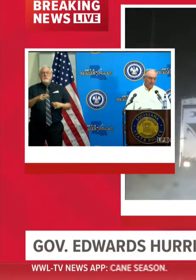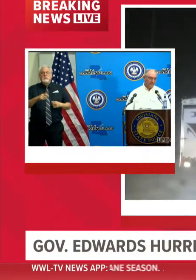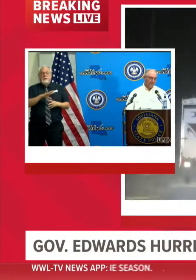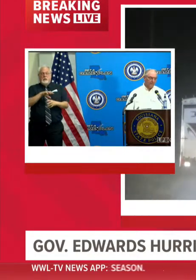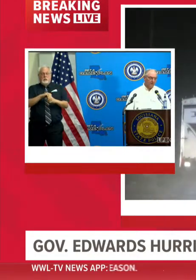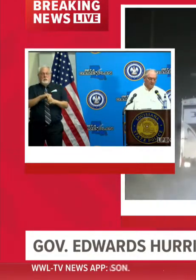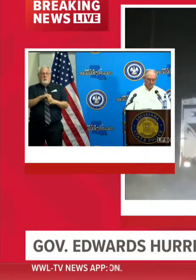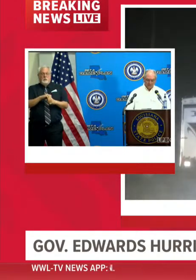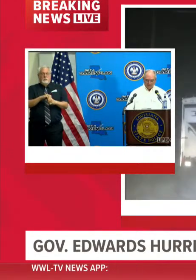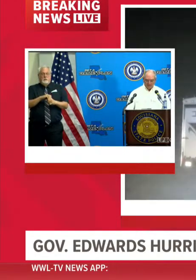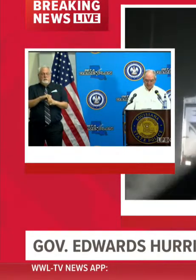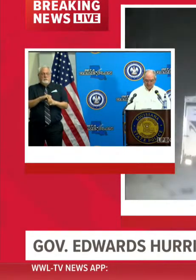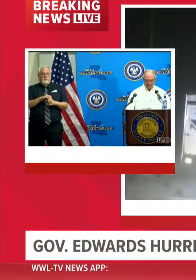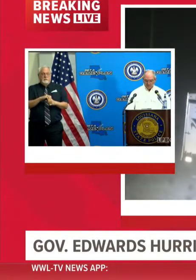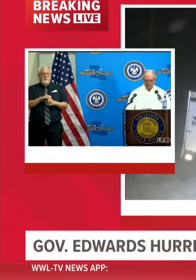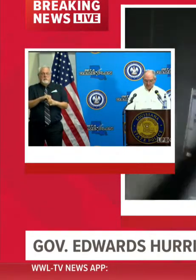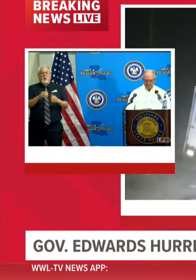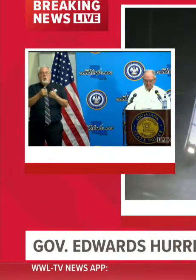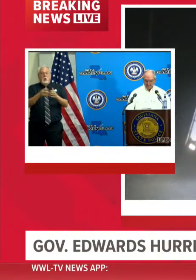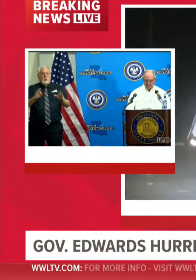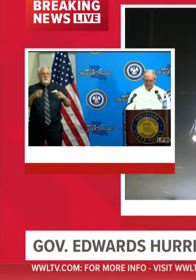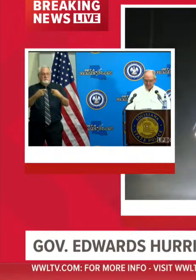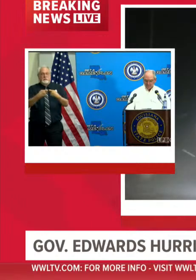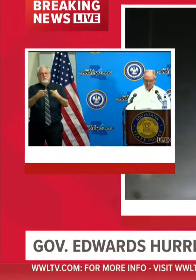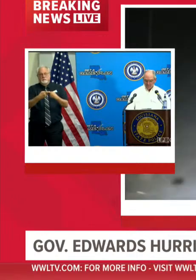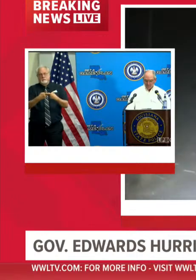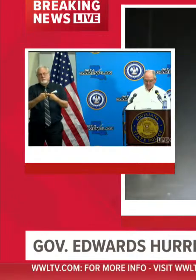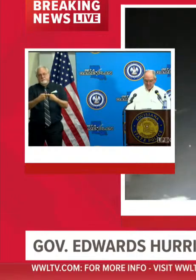including further loss of electricity.